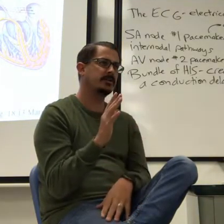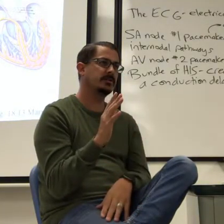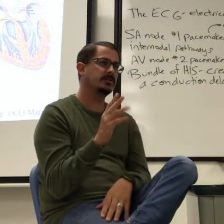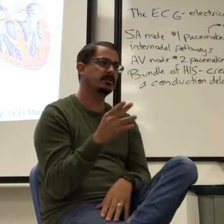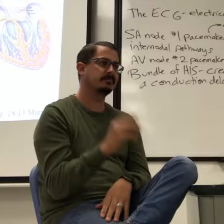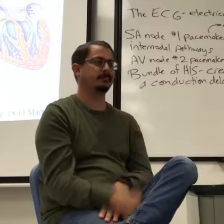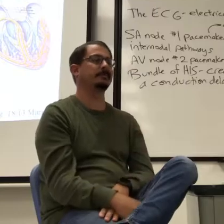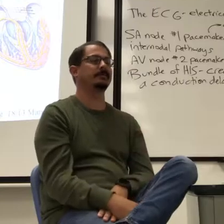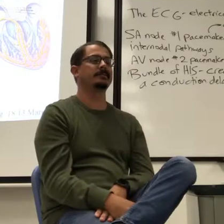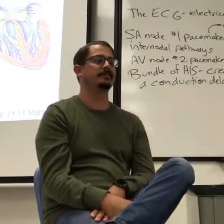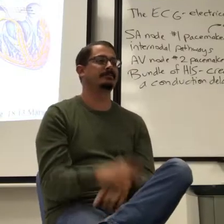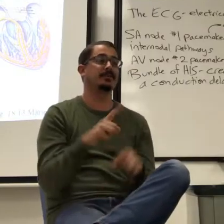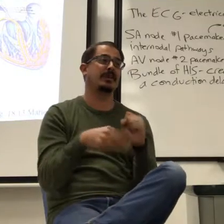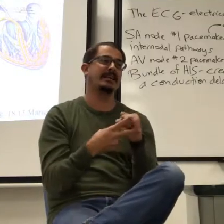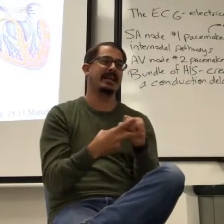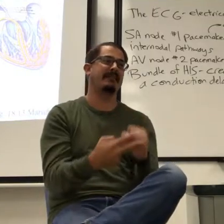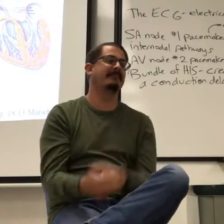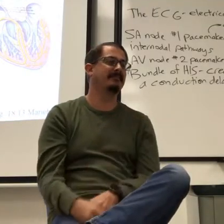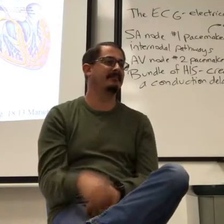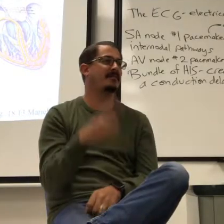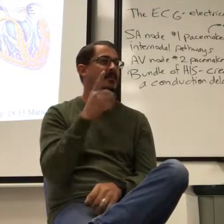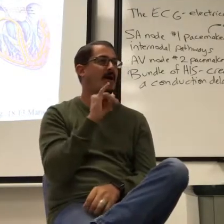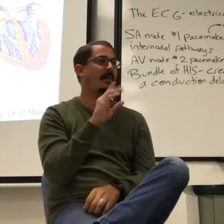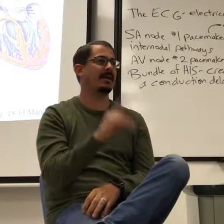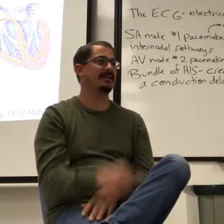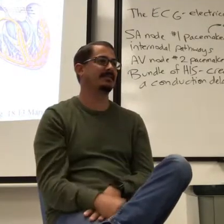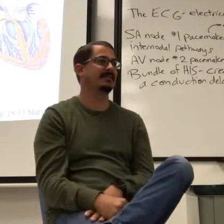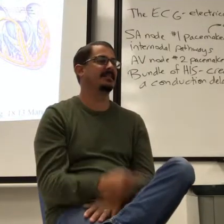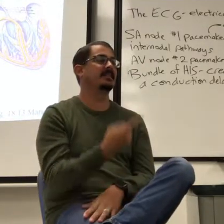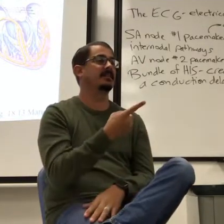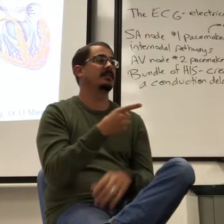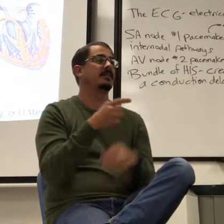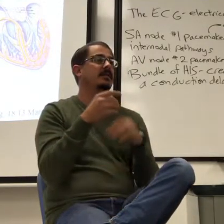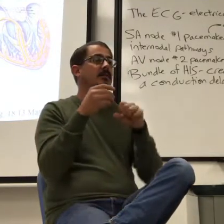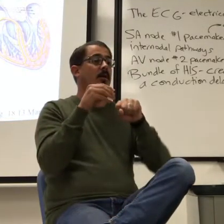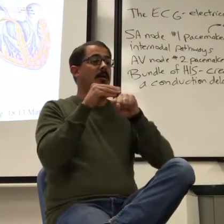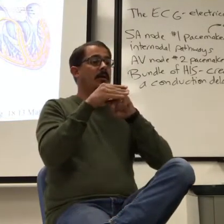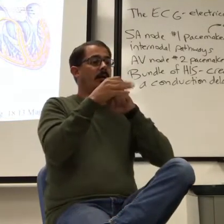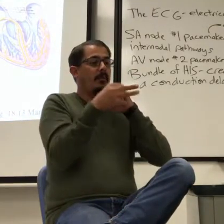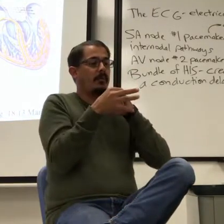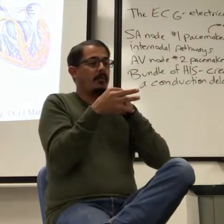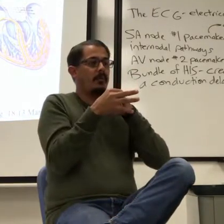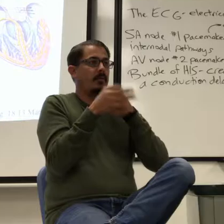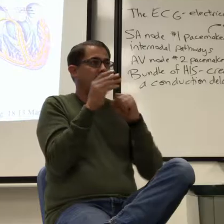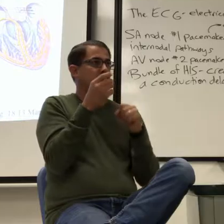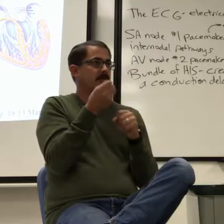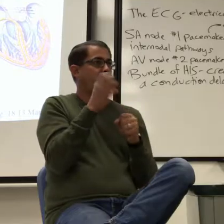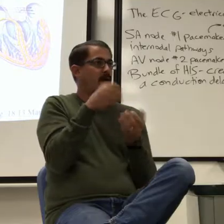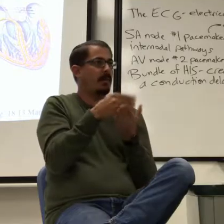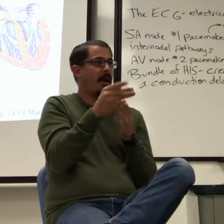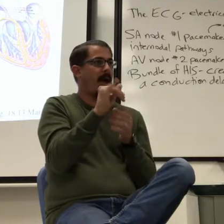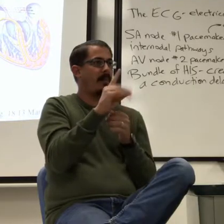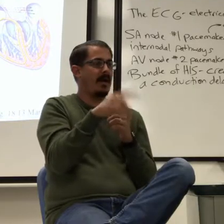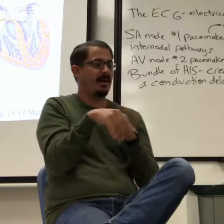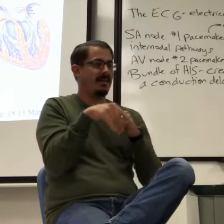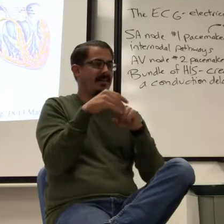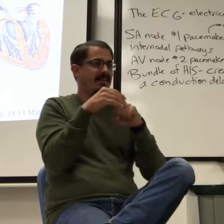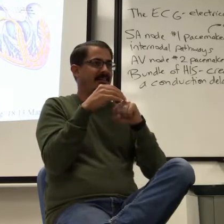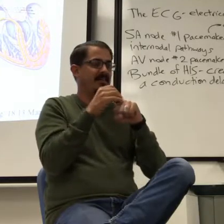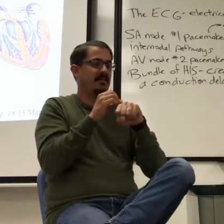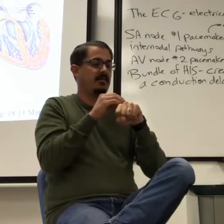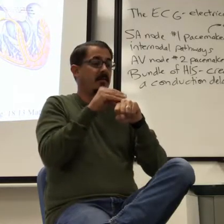Because there's a traffic jam here at this bundle of Pis, you observe a delay in the conduction signal at the